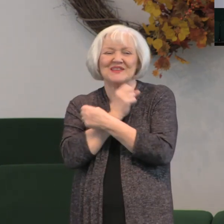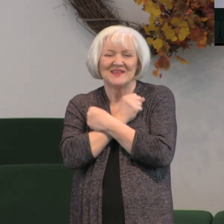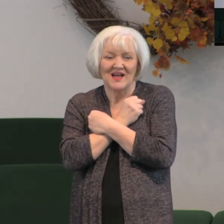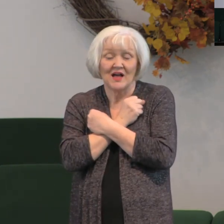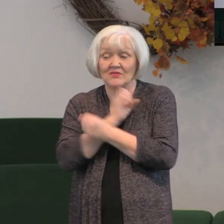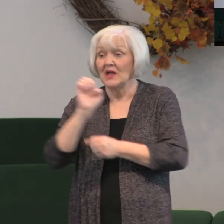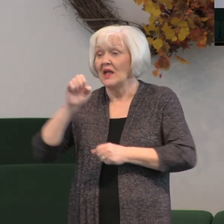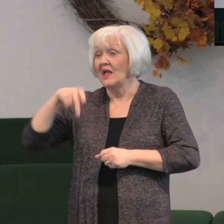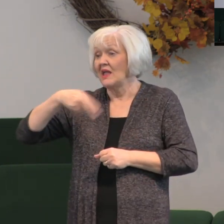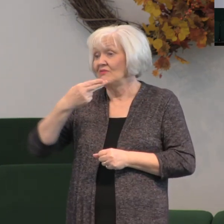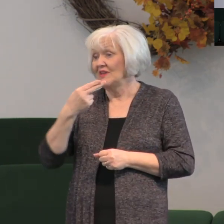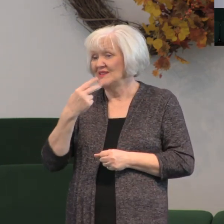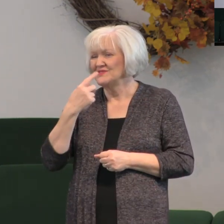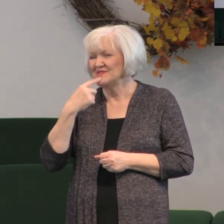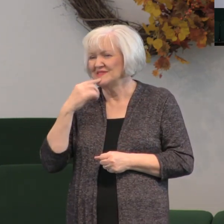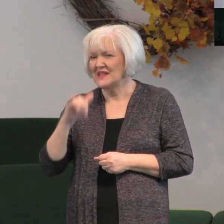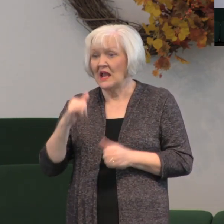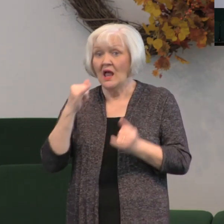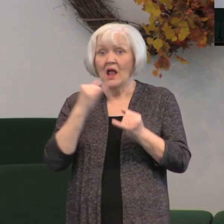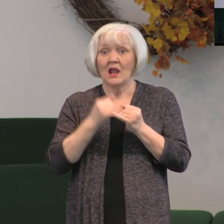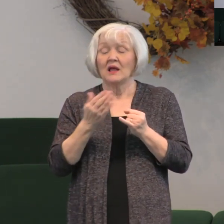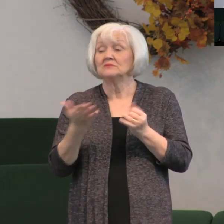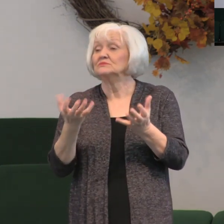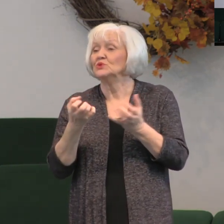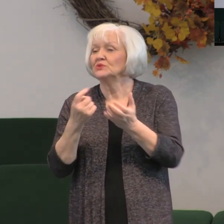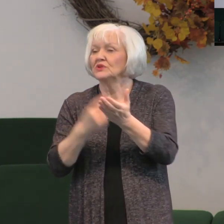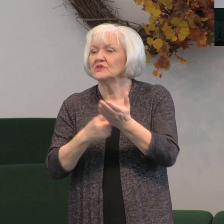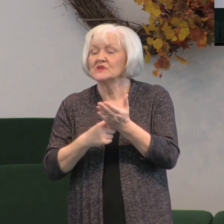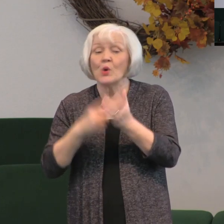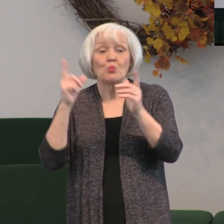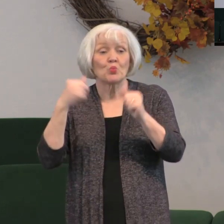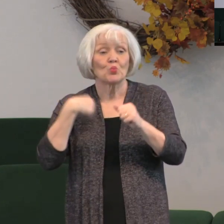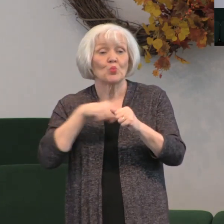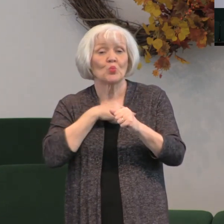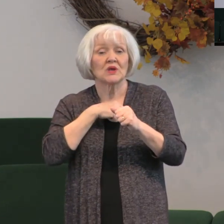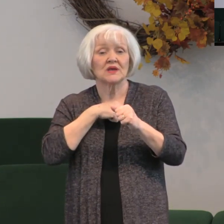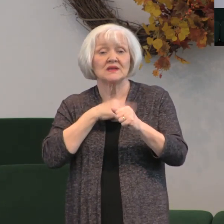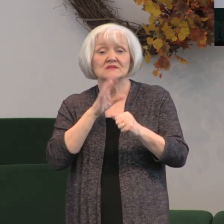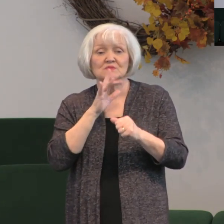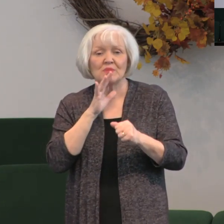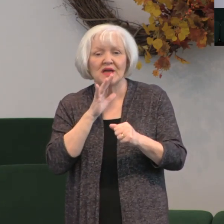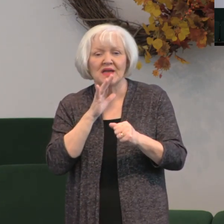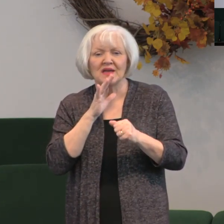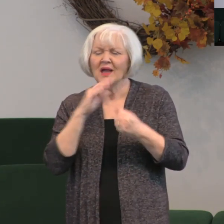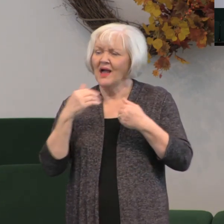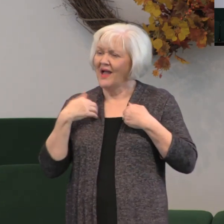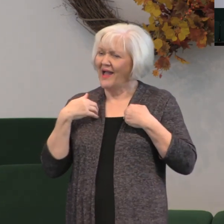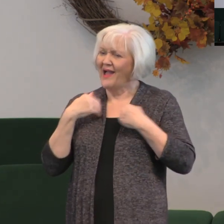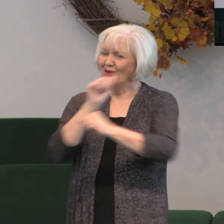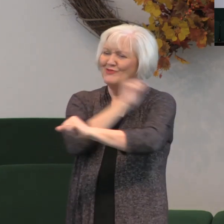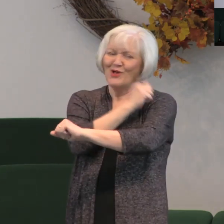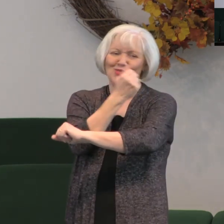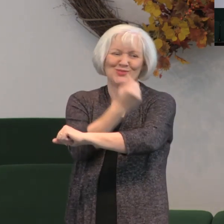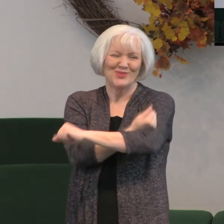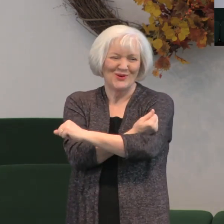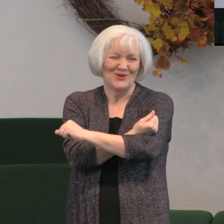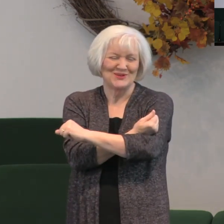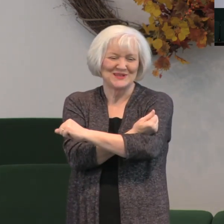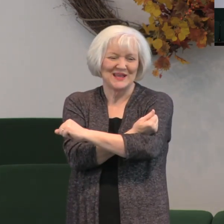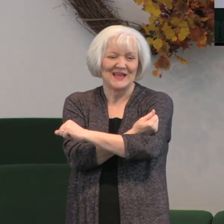the last thing we need to know this morning is that when we speak we can speak with authority we we we're spreading